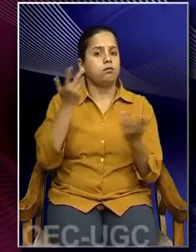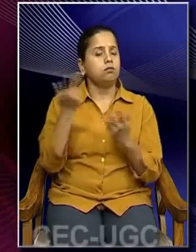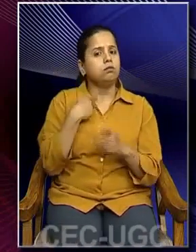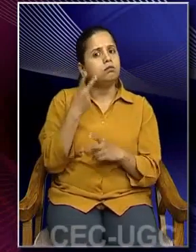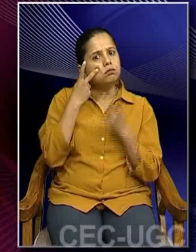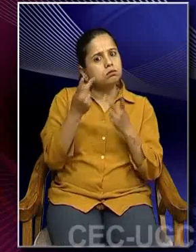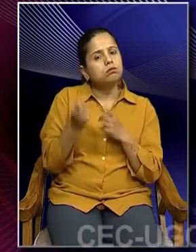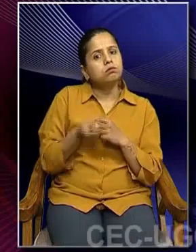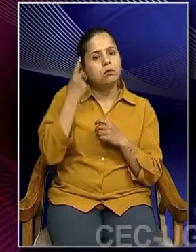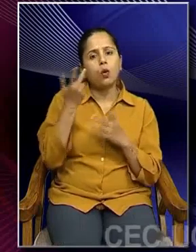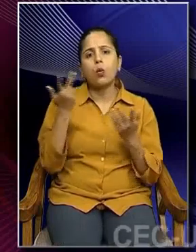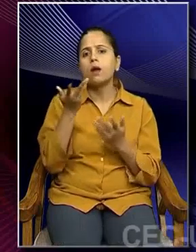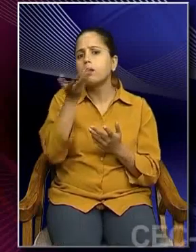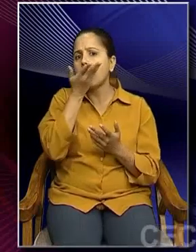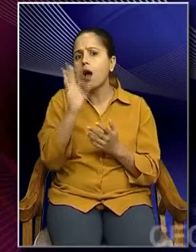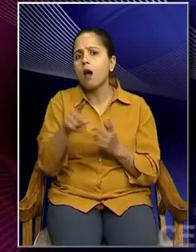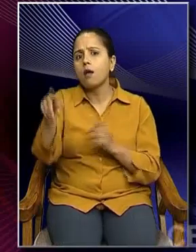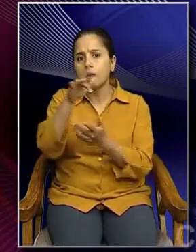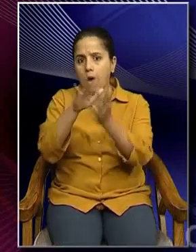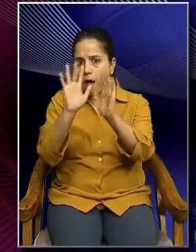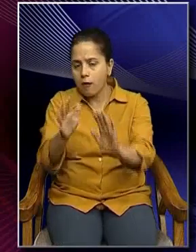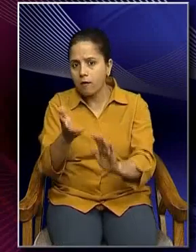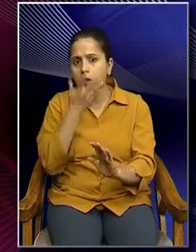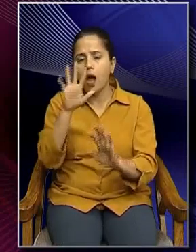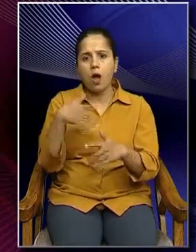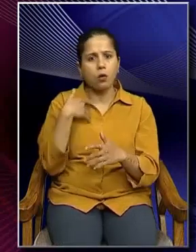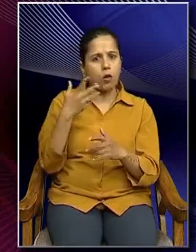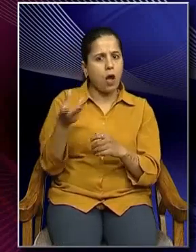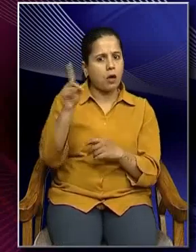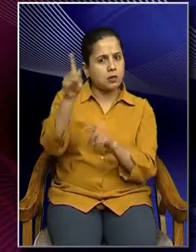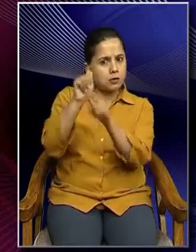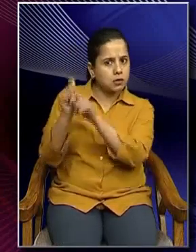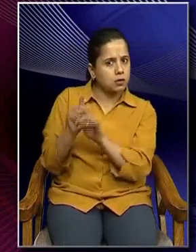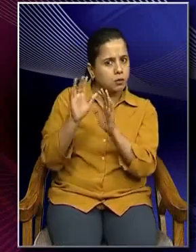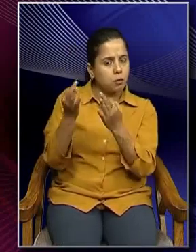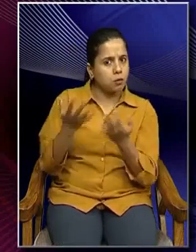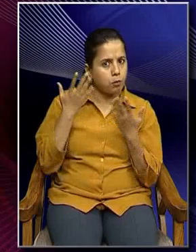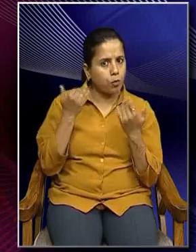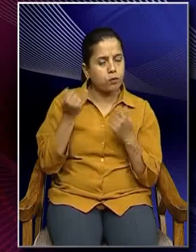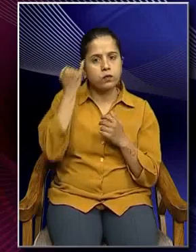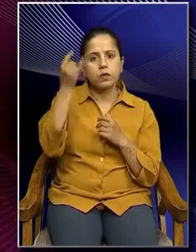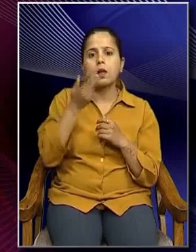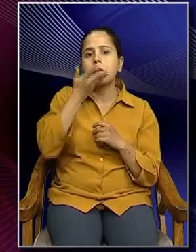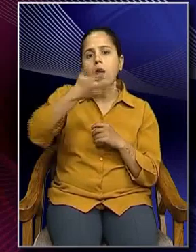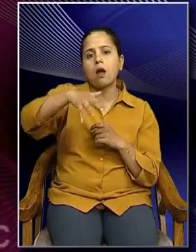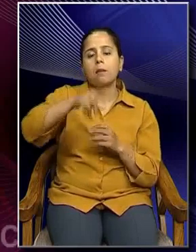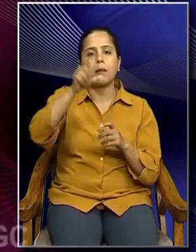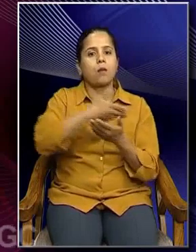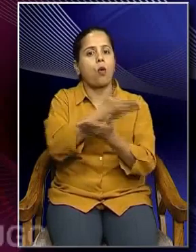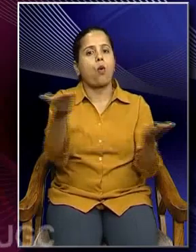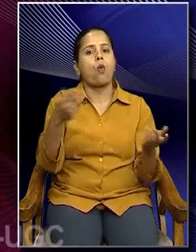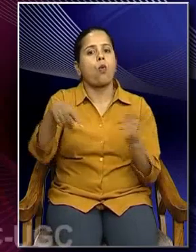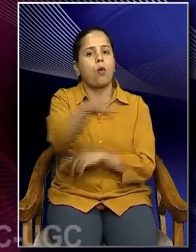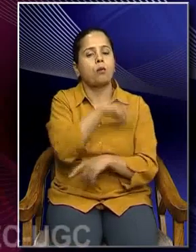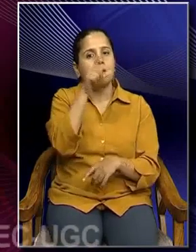understand where the water body exists, how can we rejuvenate them, and the idea is to provide tap water for all the